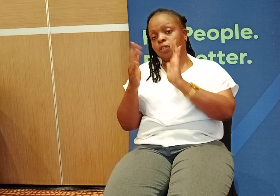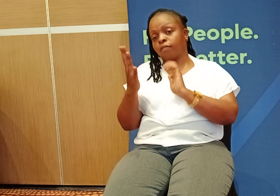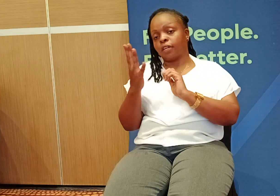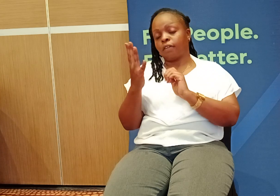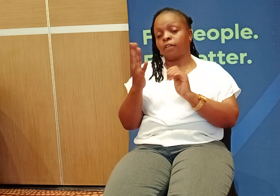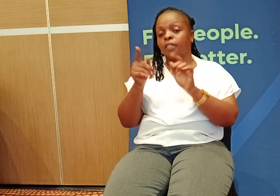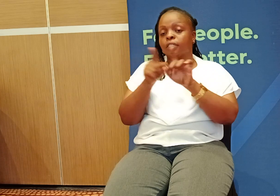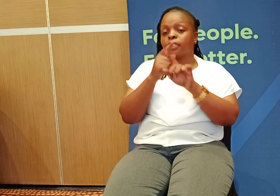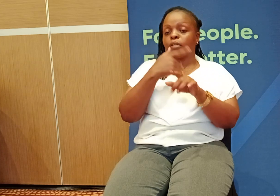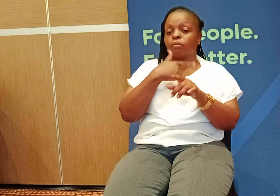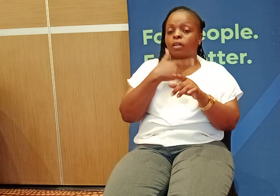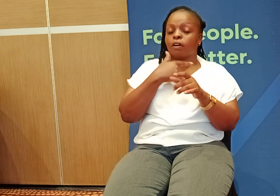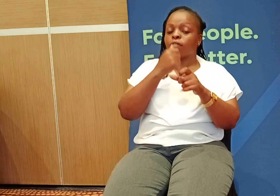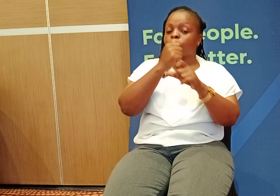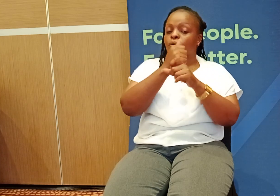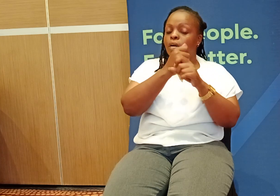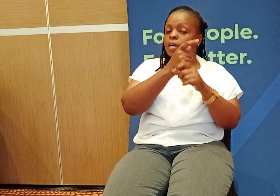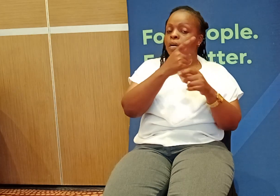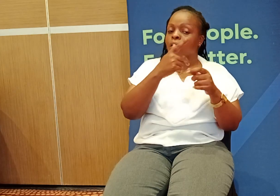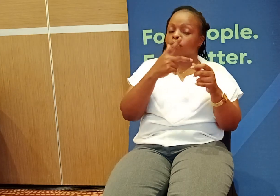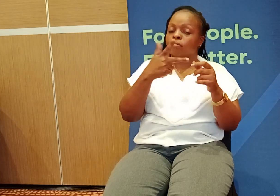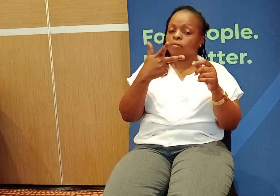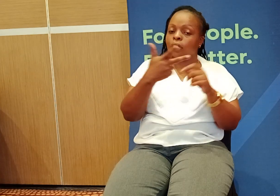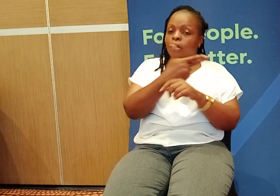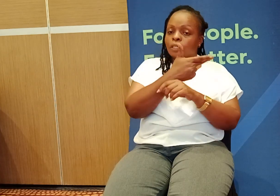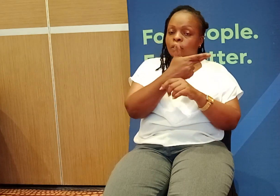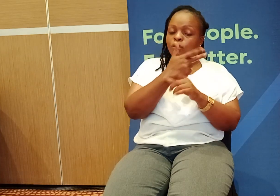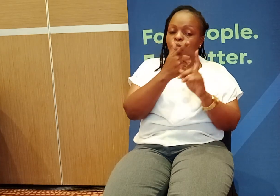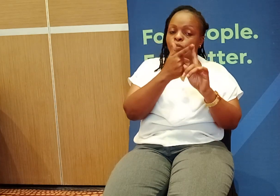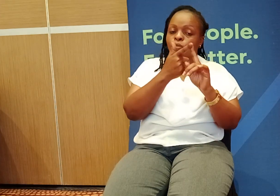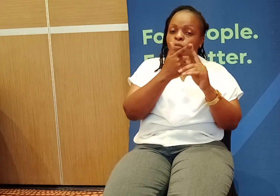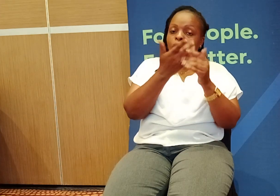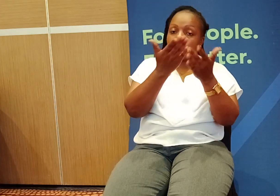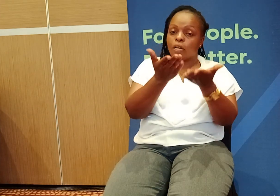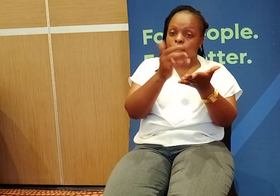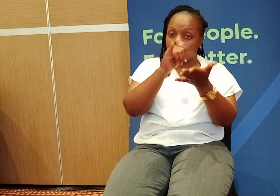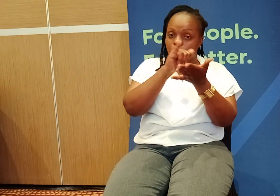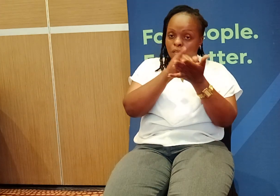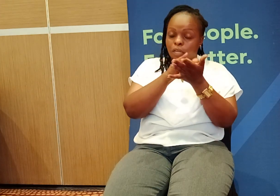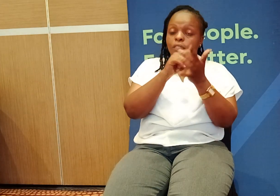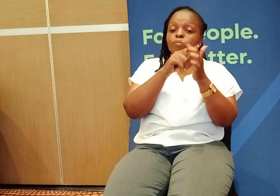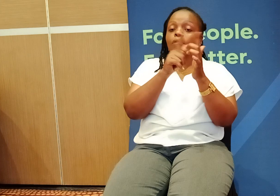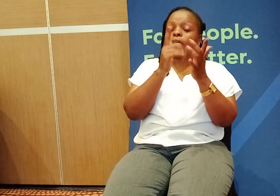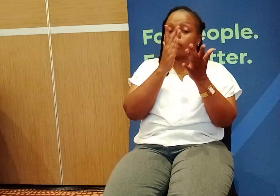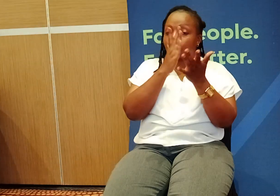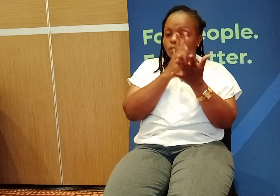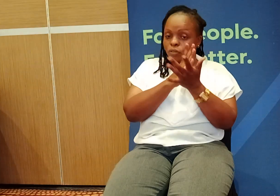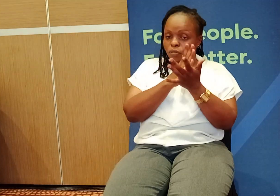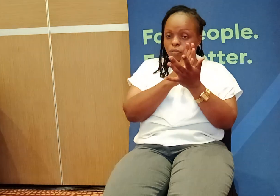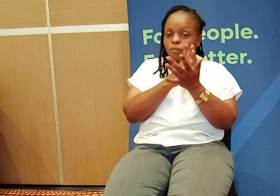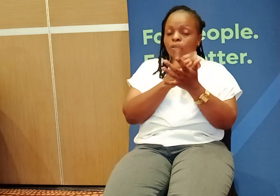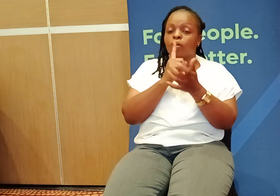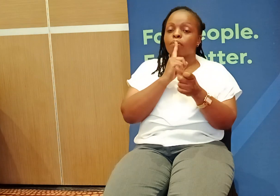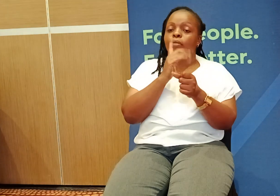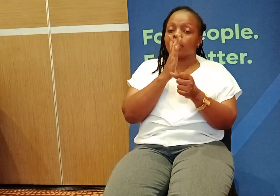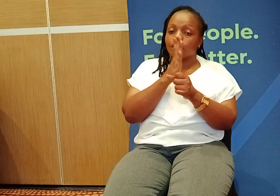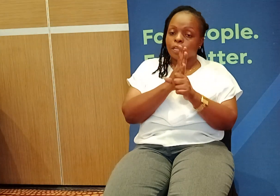have our work cut out for us for sure to deliver that. But we do believe that we shall deliver